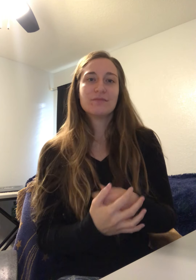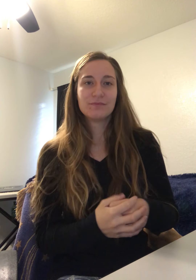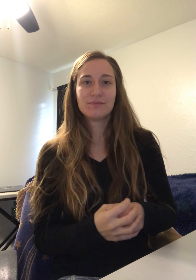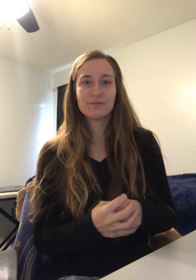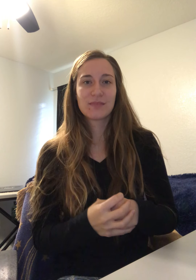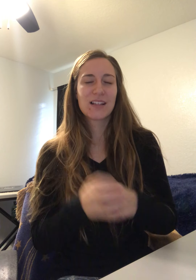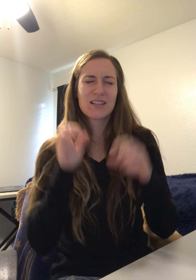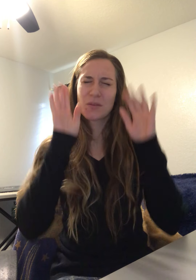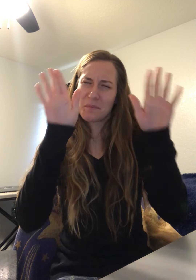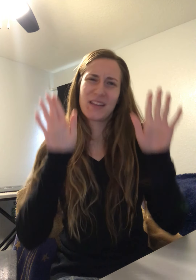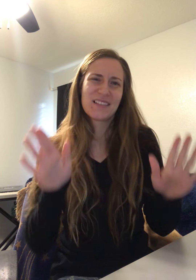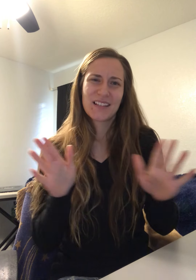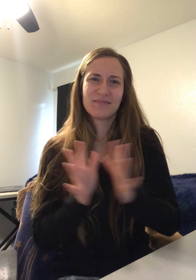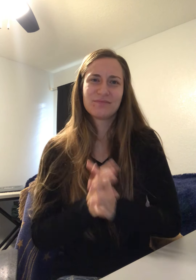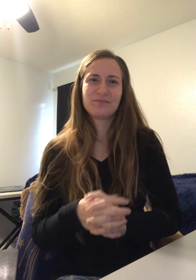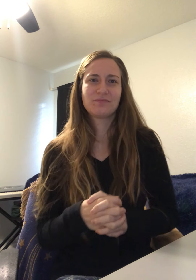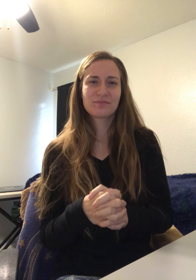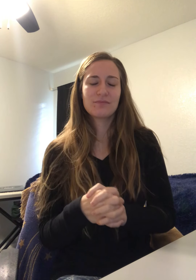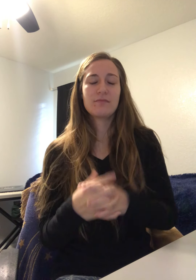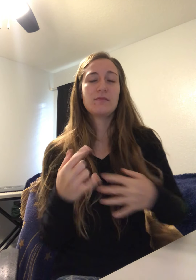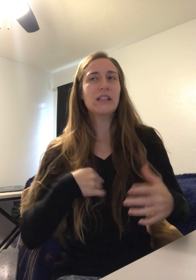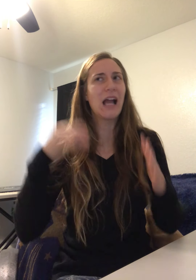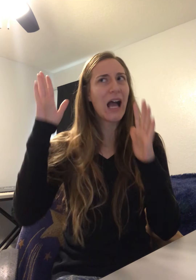I hope that when people